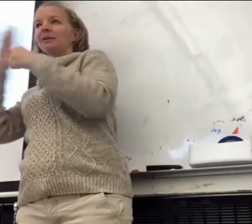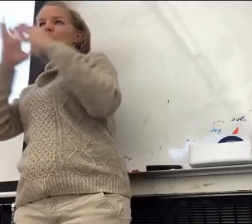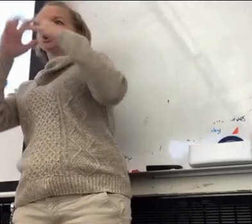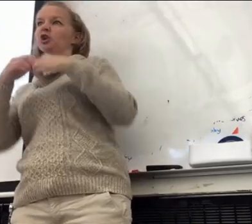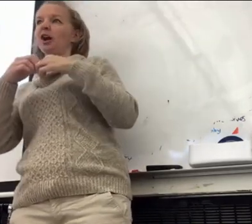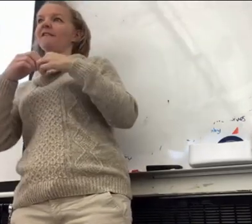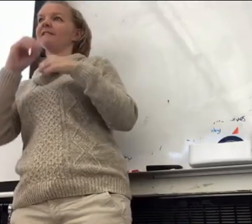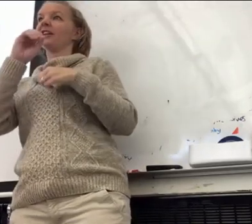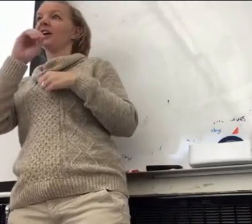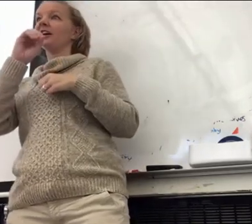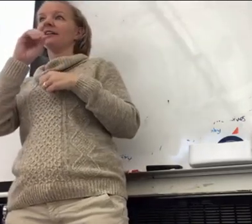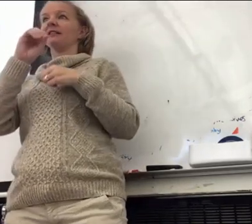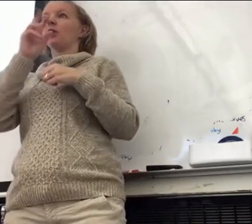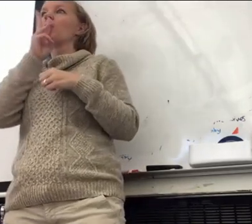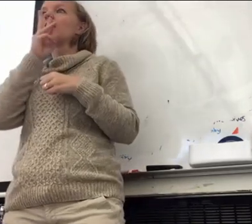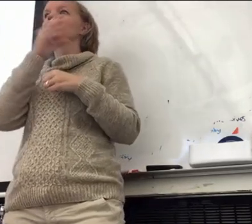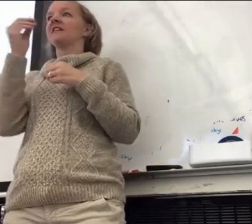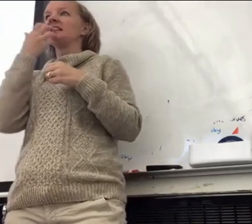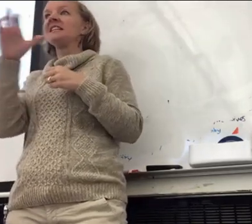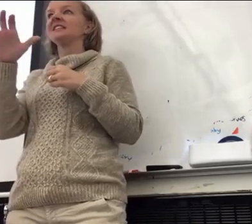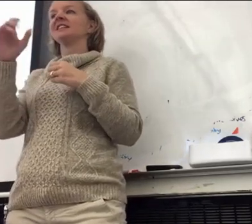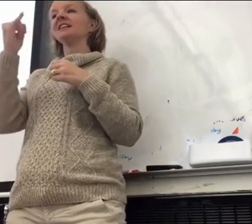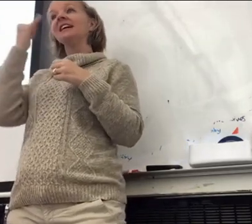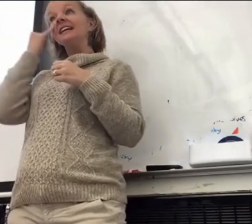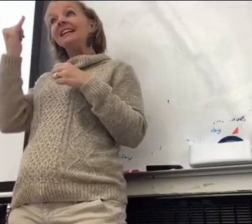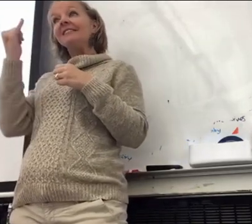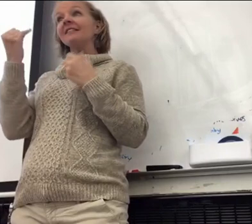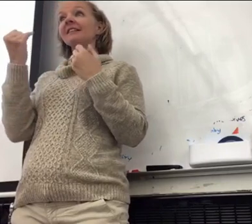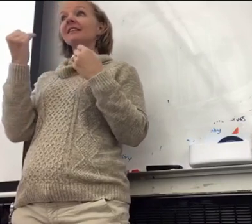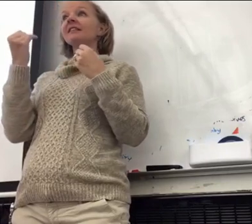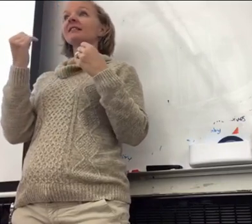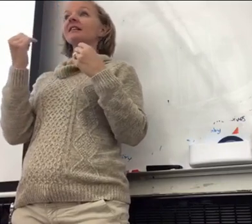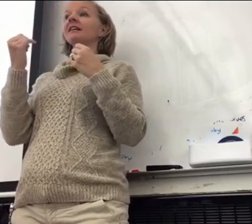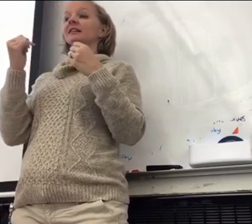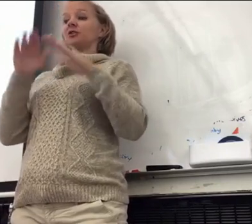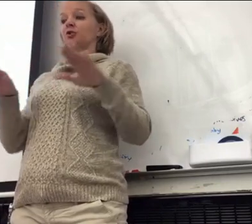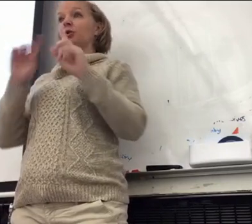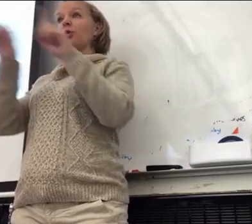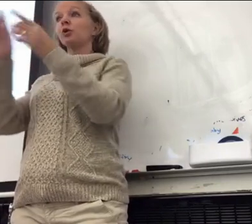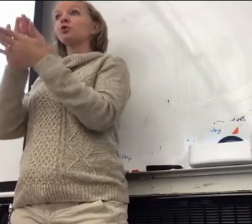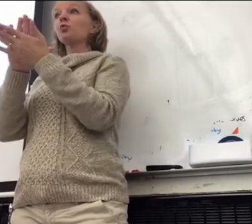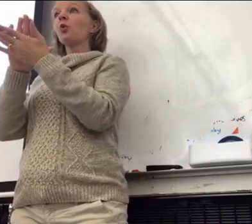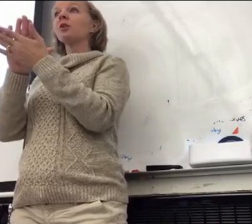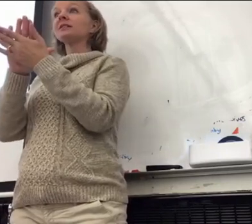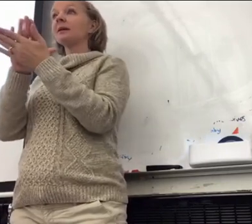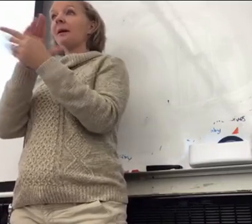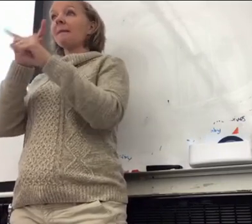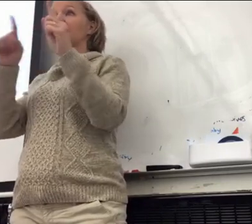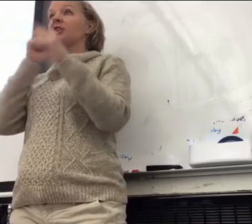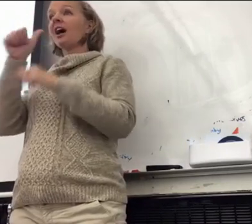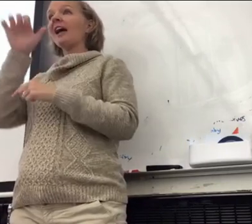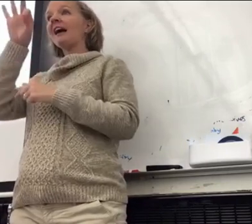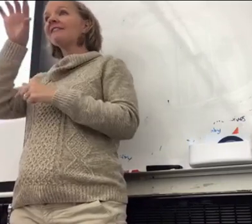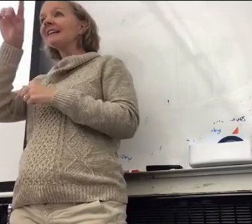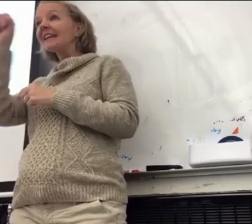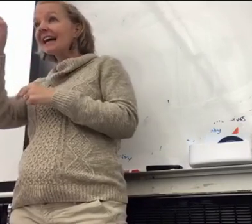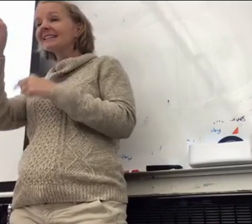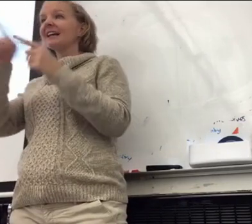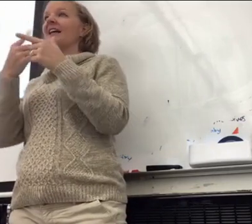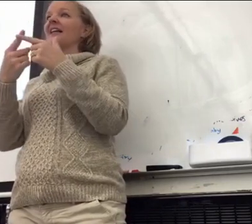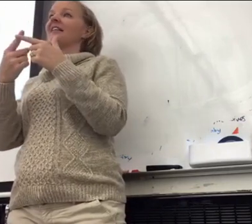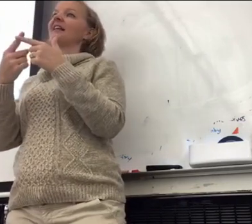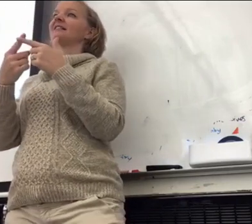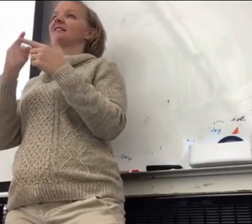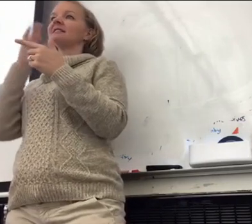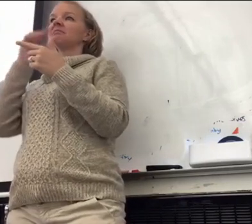out. The kids go to school, and if you're not a member of the church, the teachers refuse to speak to you. The police force became so corrupt